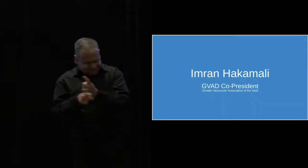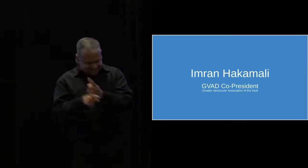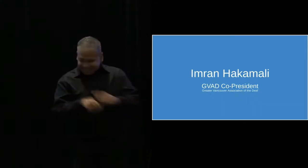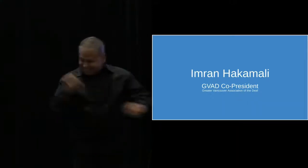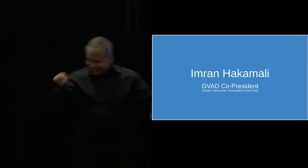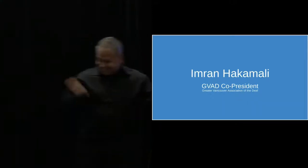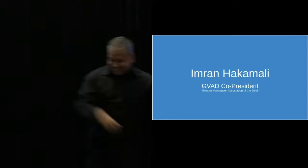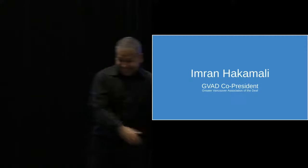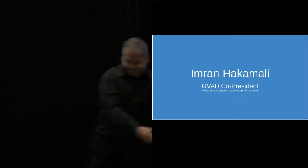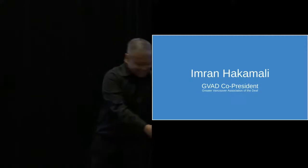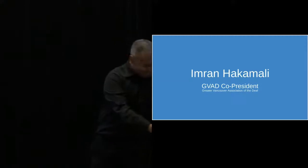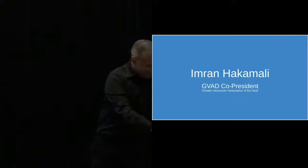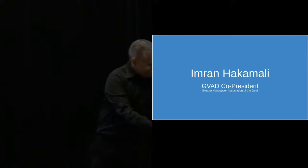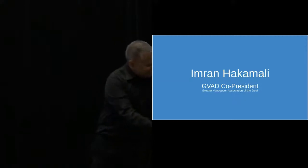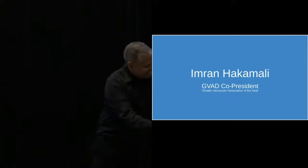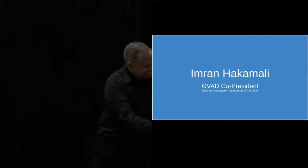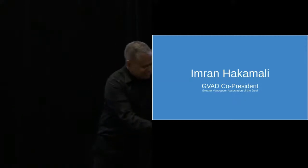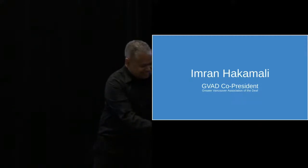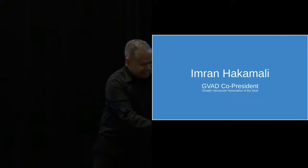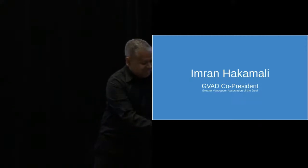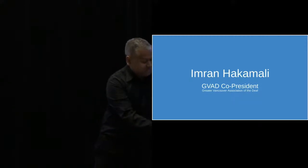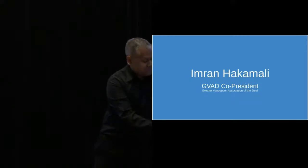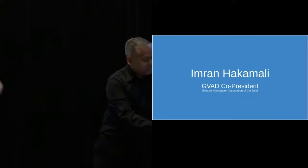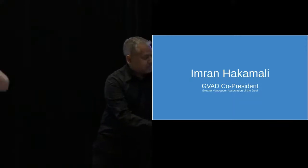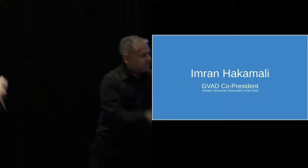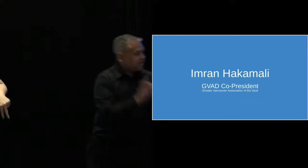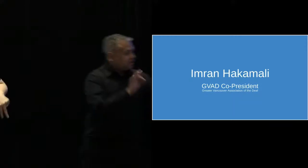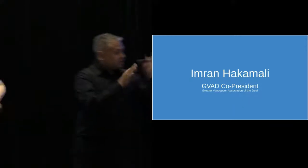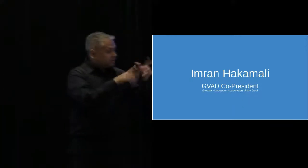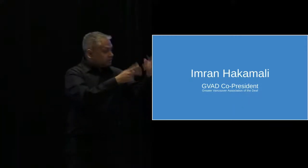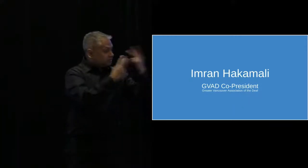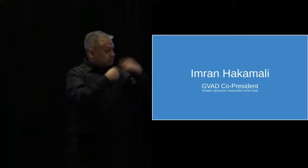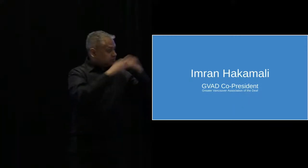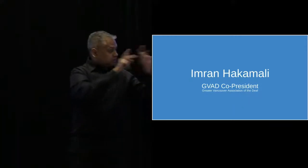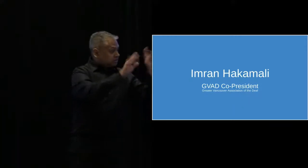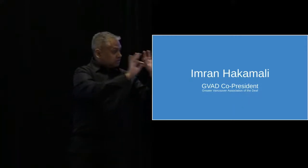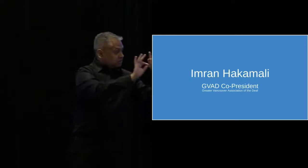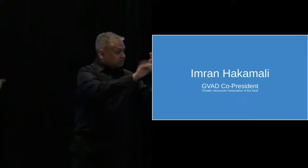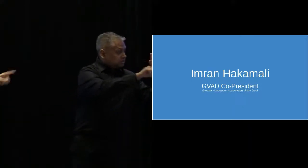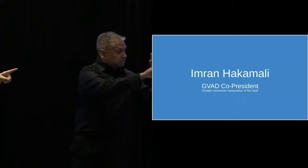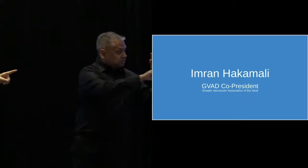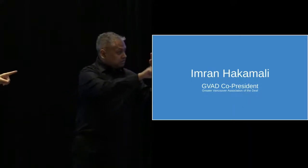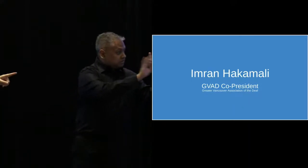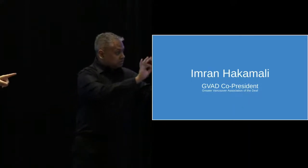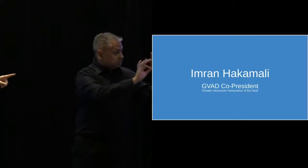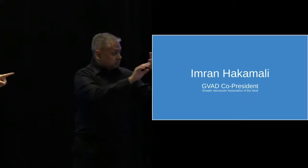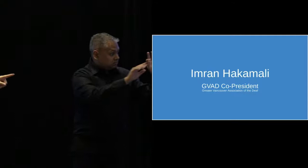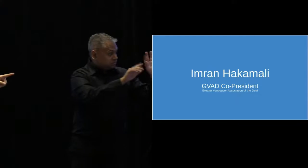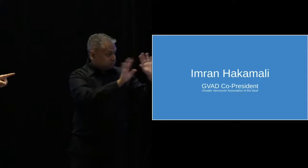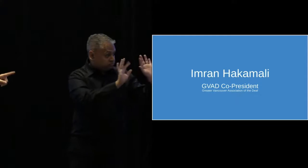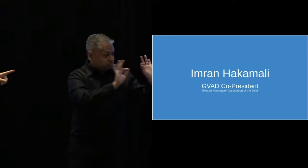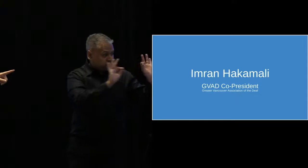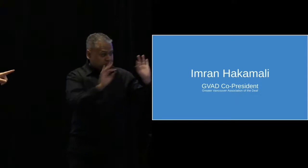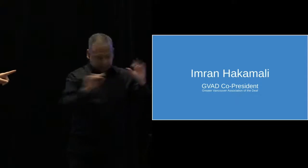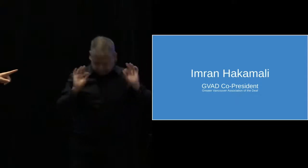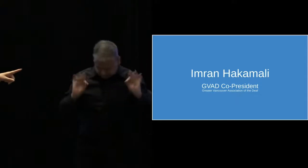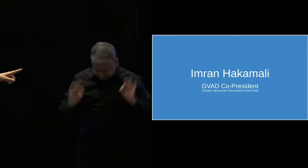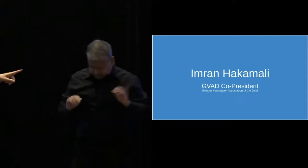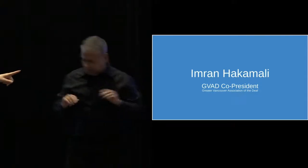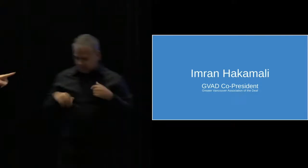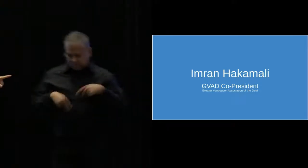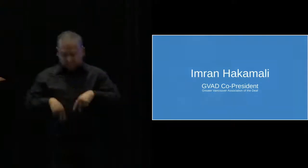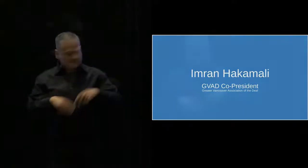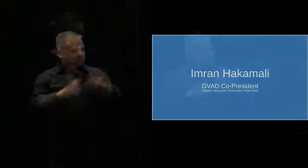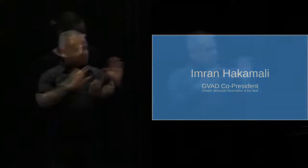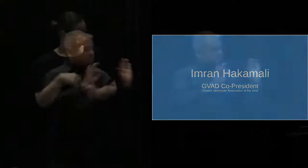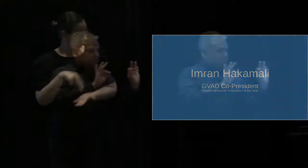I have to remember to stand on the X up here on the stage. And the interpreters, can you all see me okay before I